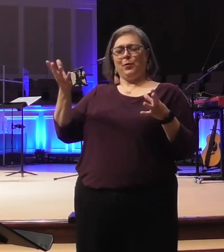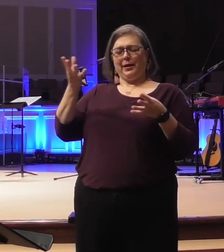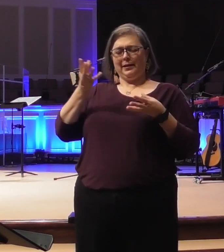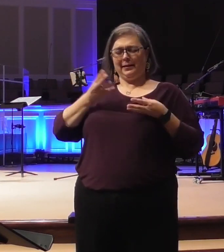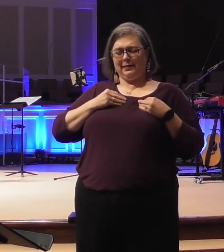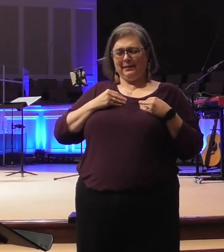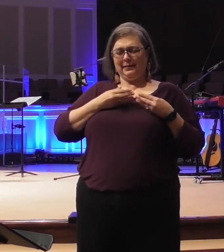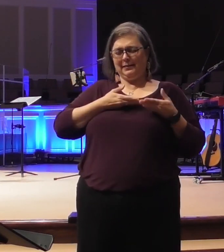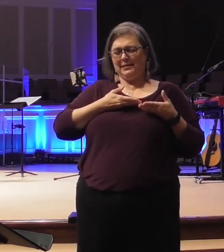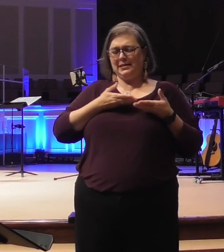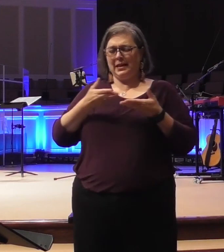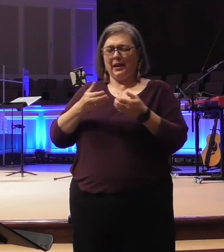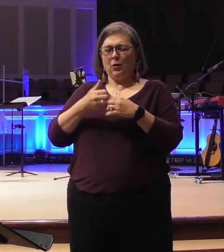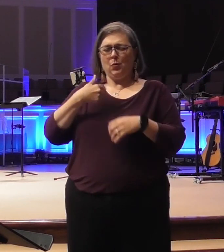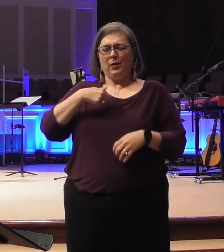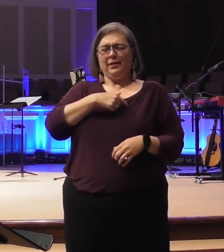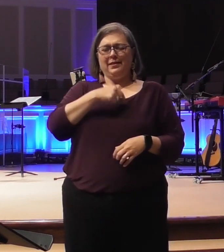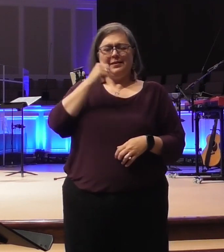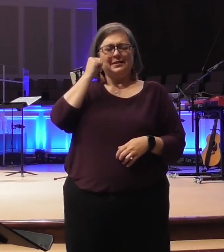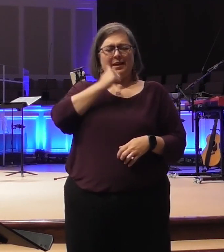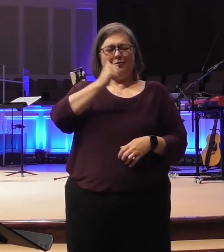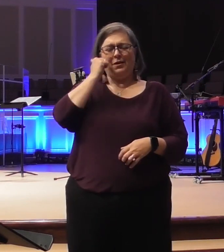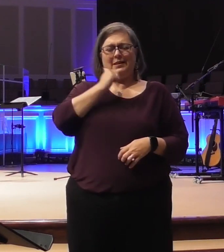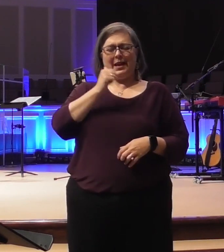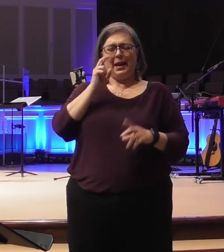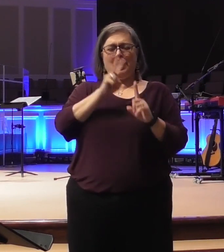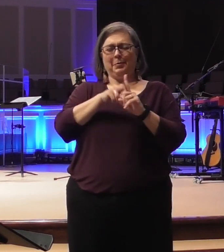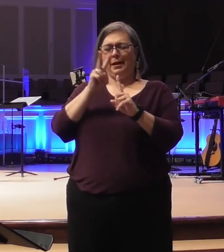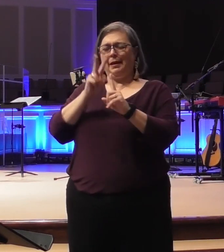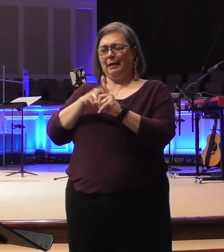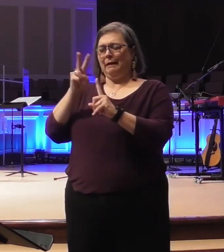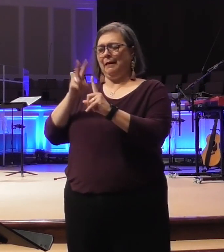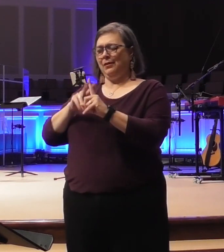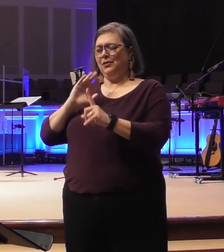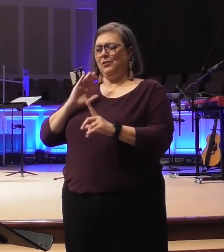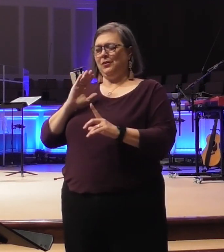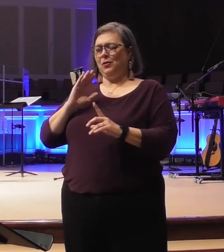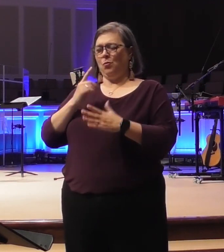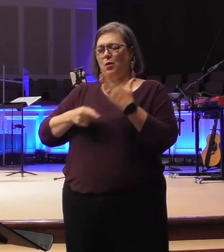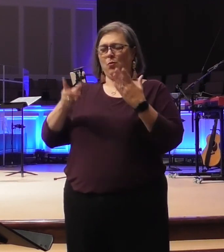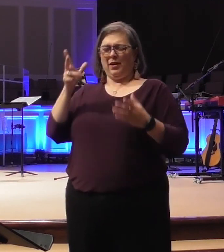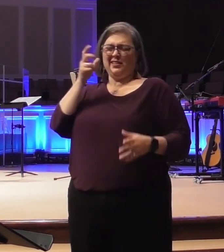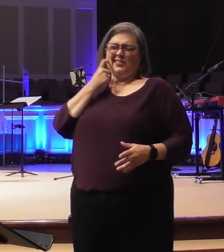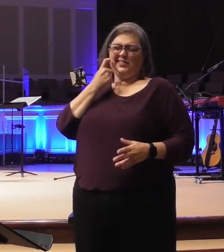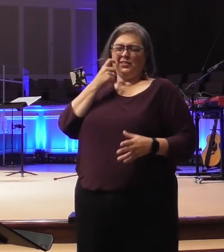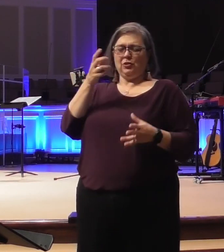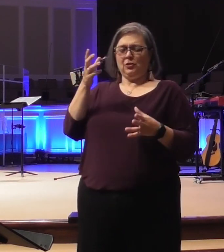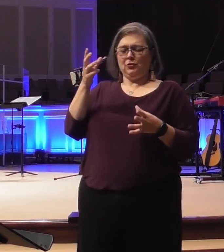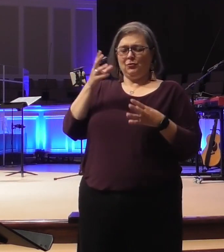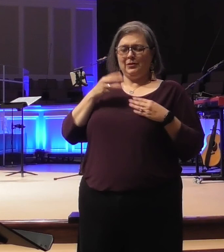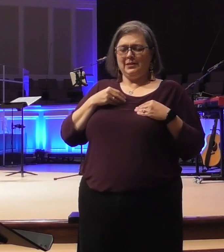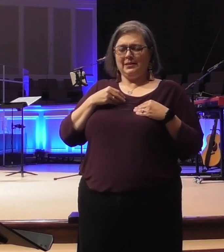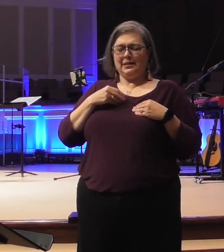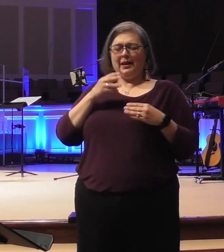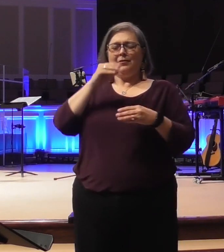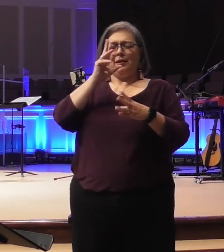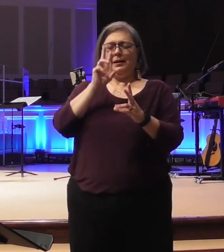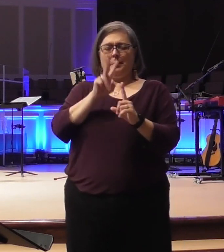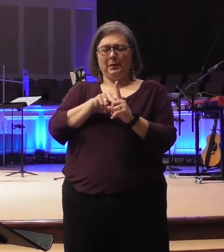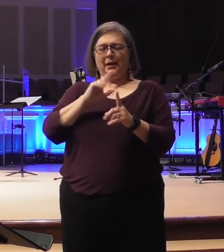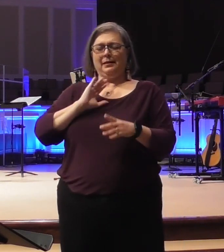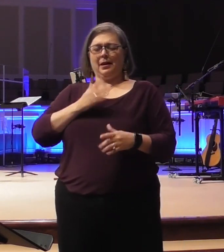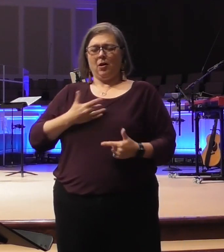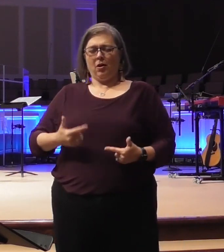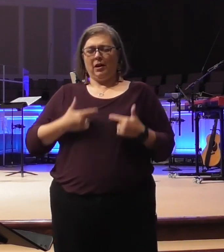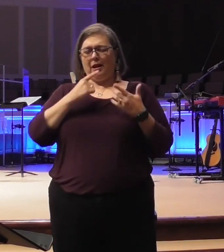go each day, and that we apply what your word has spoke to us today in our lives. And so, God, I'm thankful for Thomas and the call in his life,